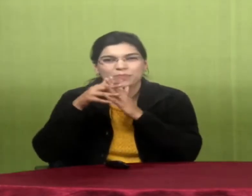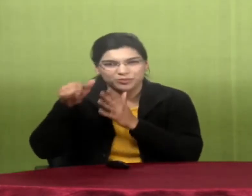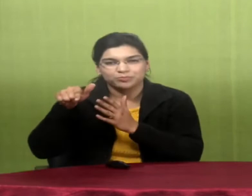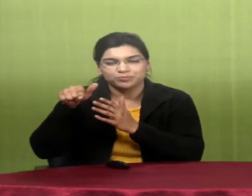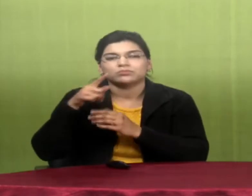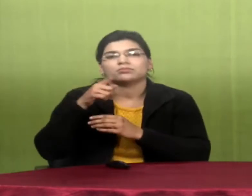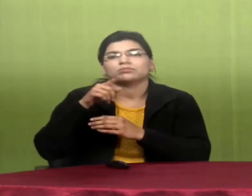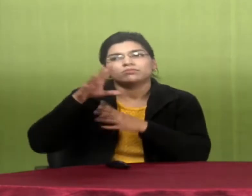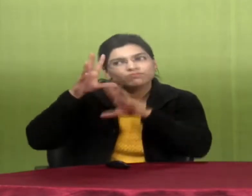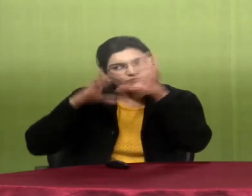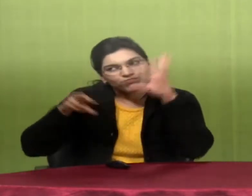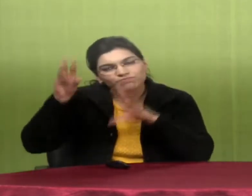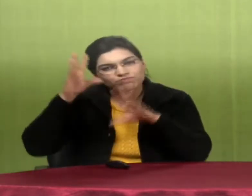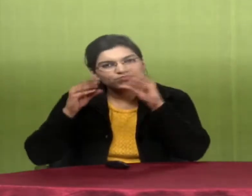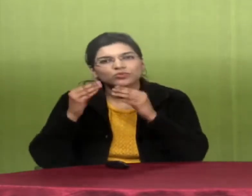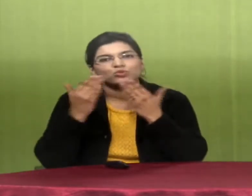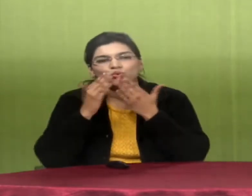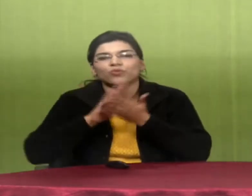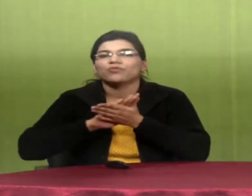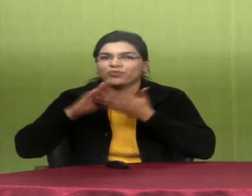in Lawrence,